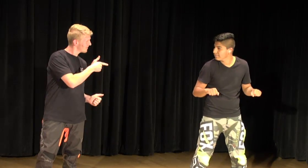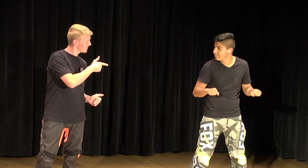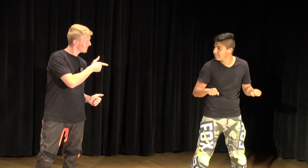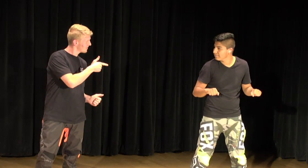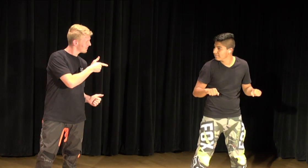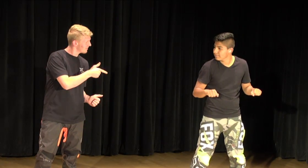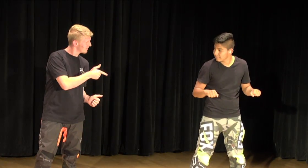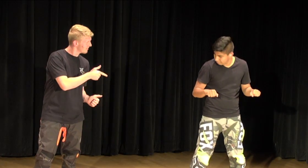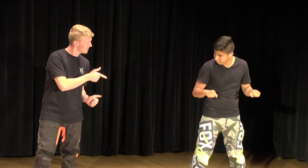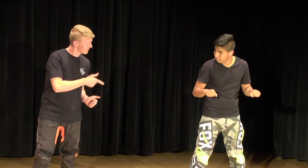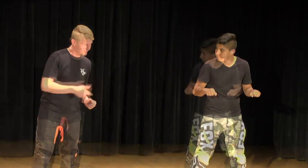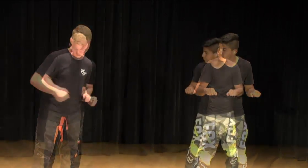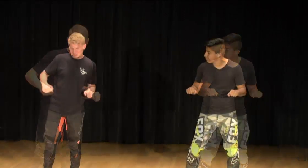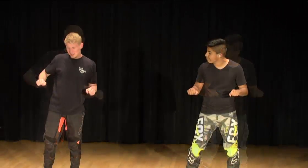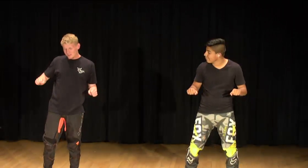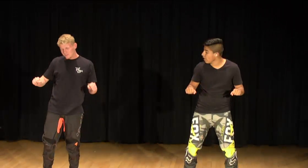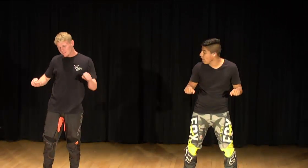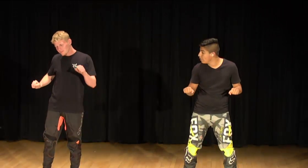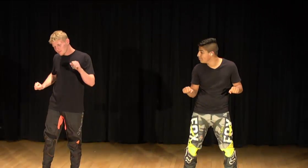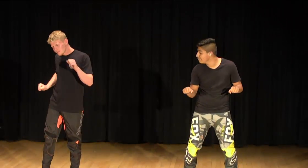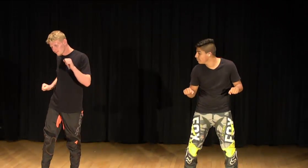Watch what I do and follow me. Got it.